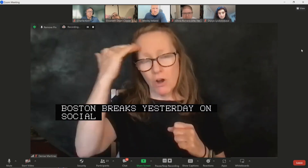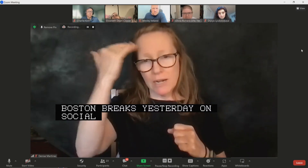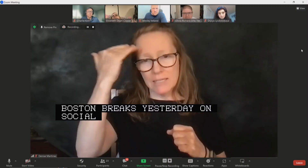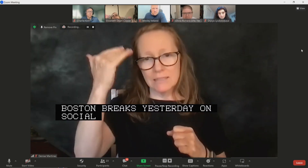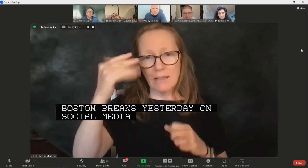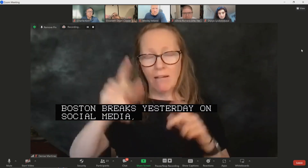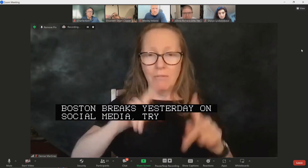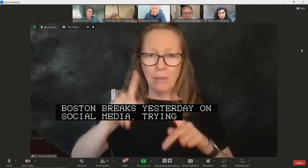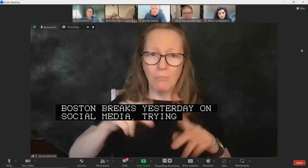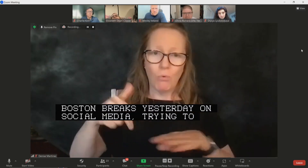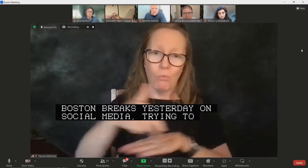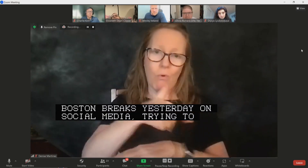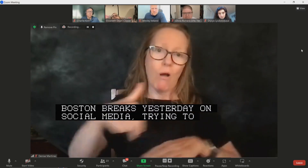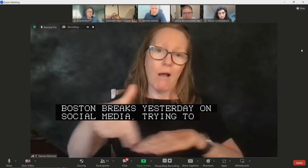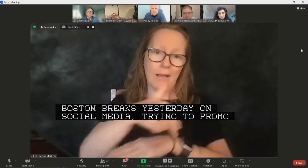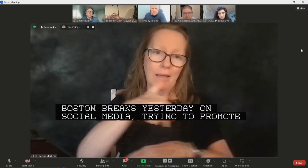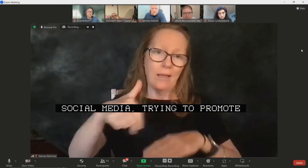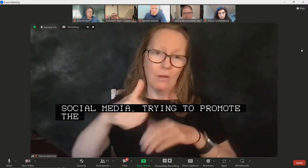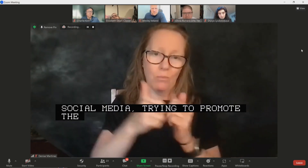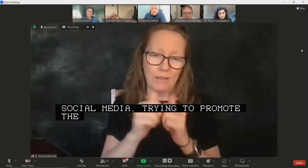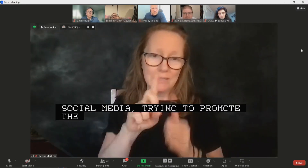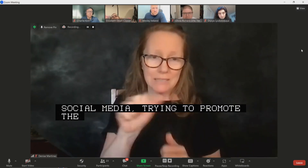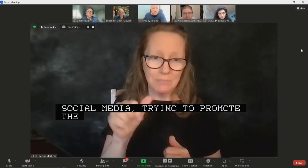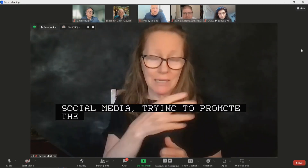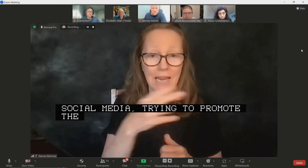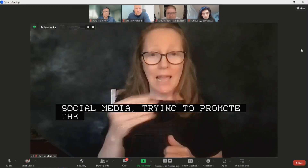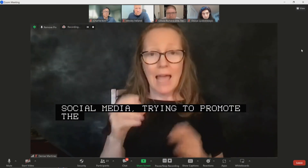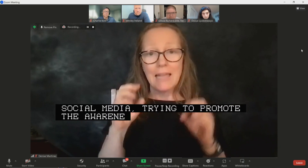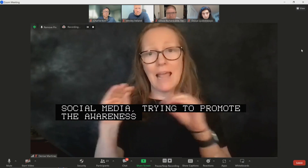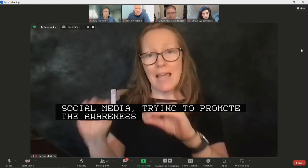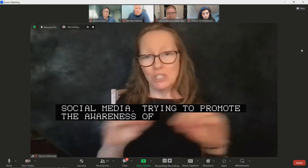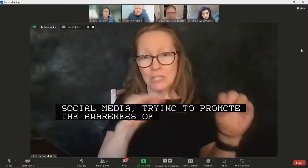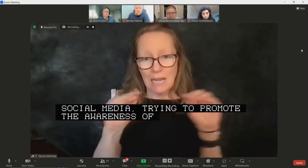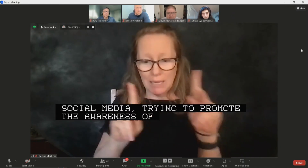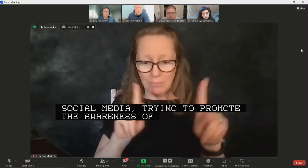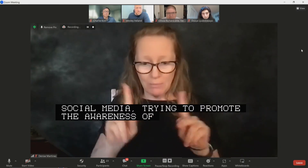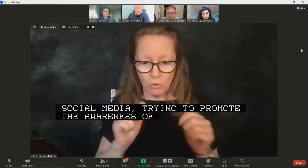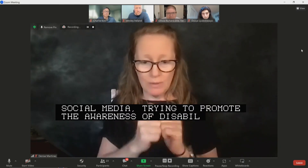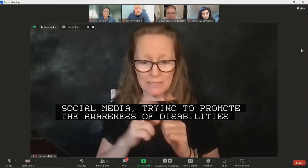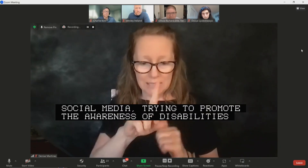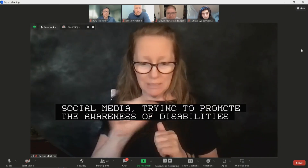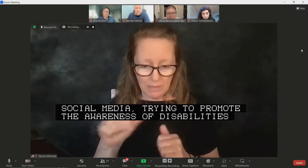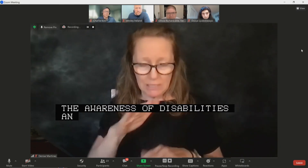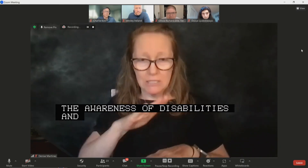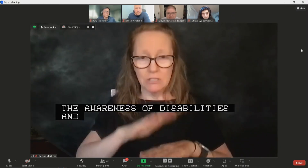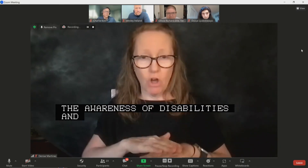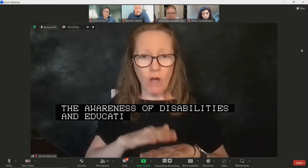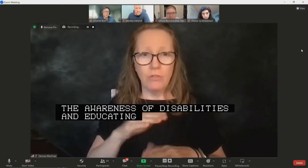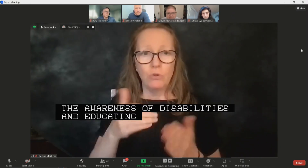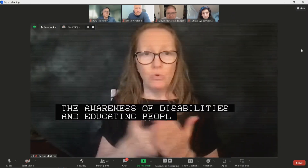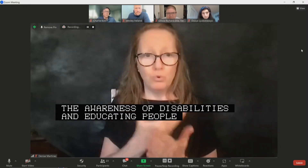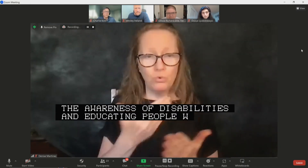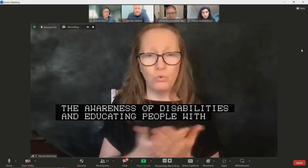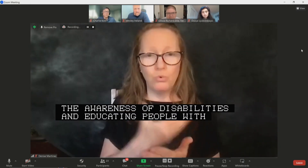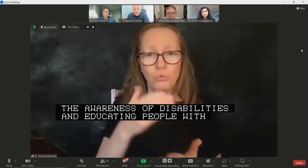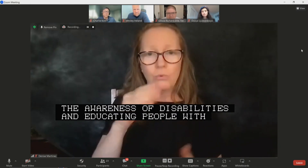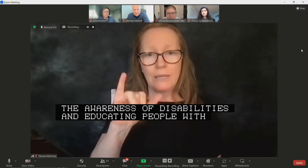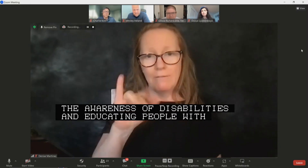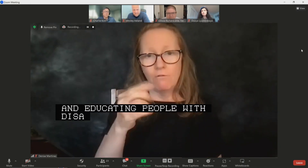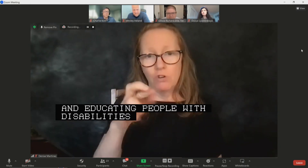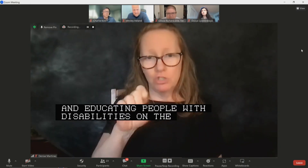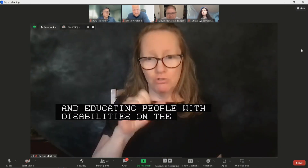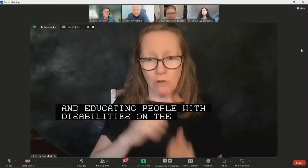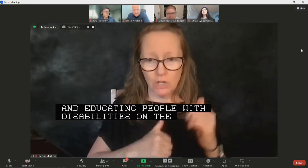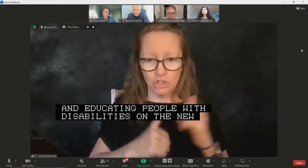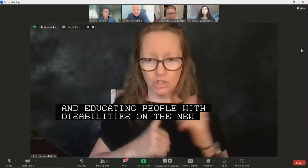pedestrians with disabilities and educating people with disabilities on the new infrastructure that's along the curb. Things like bike